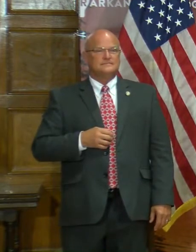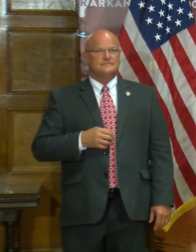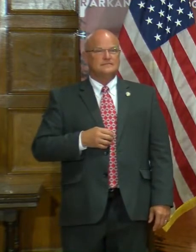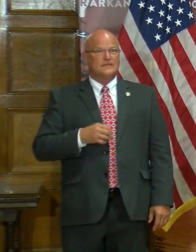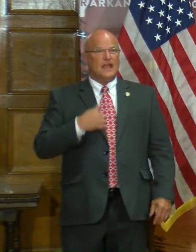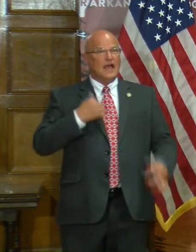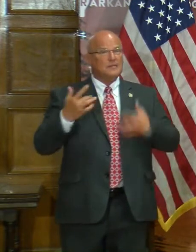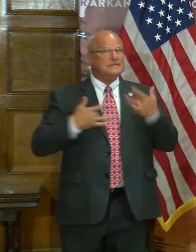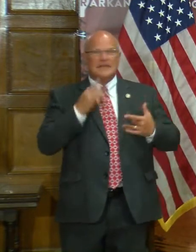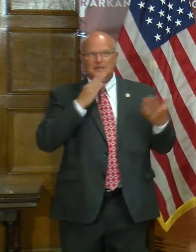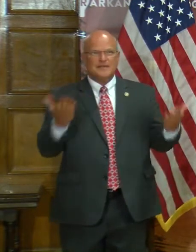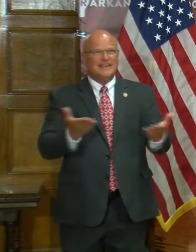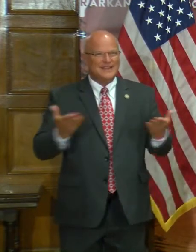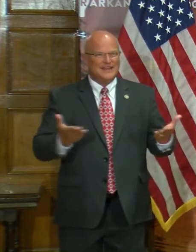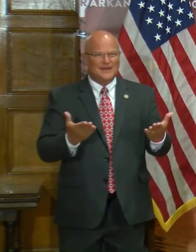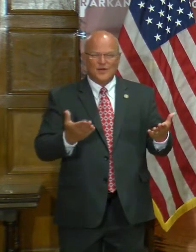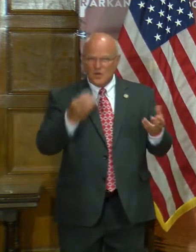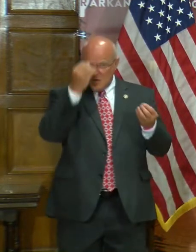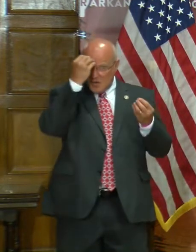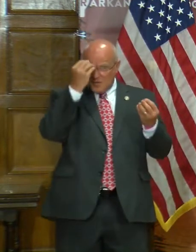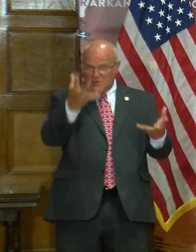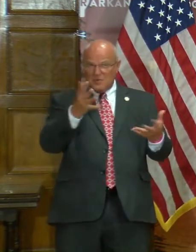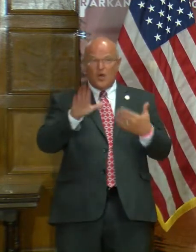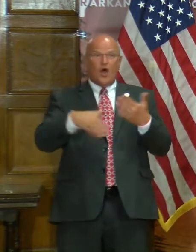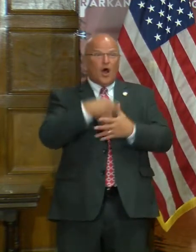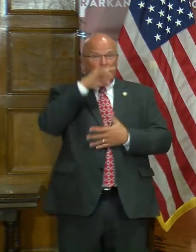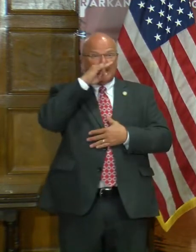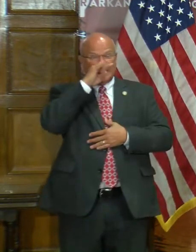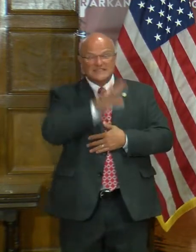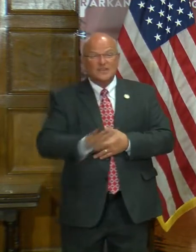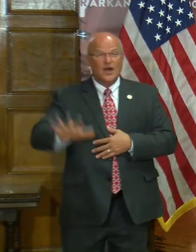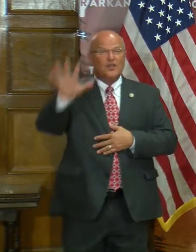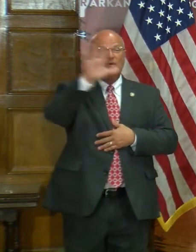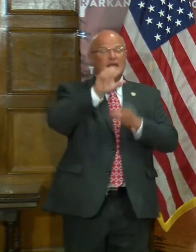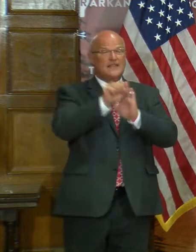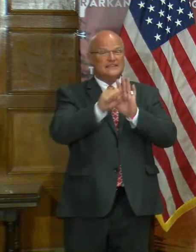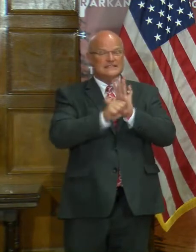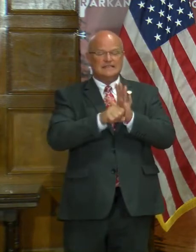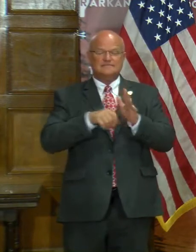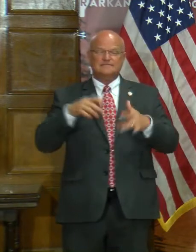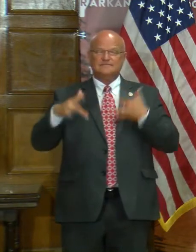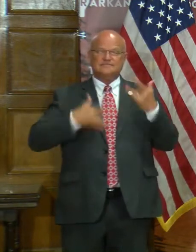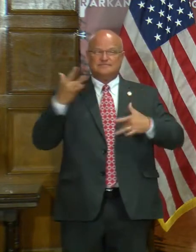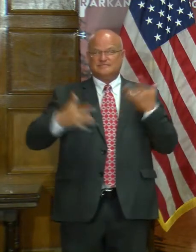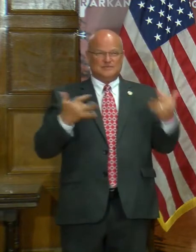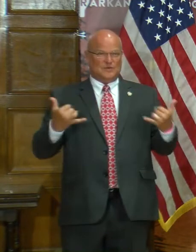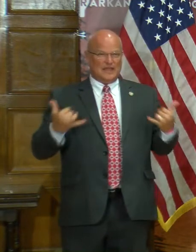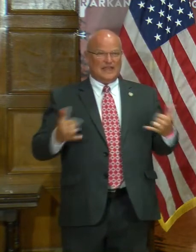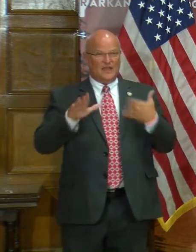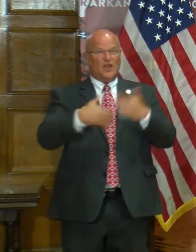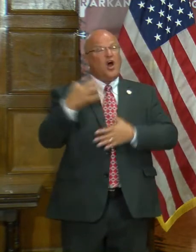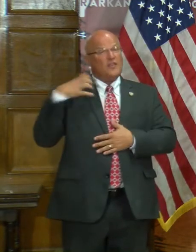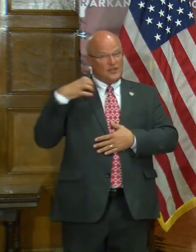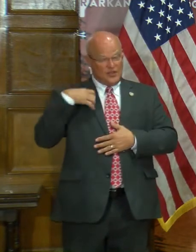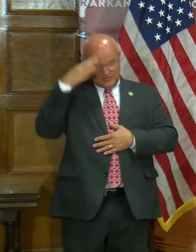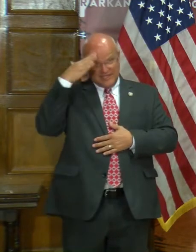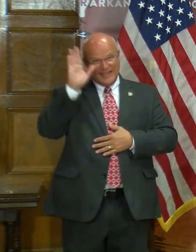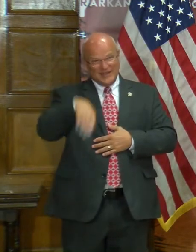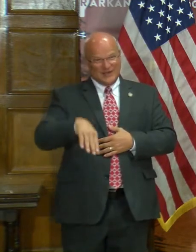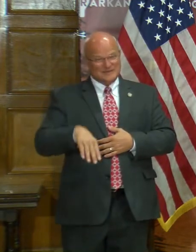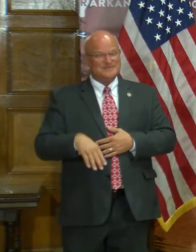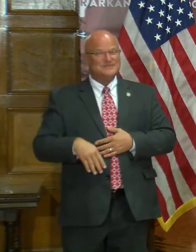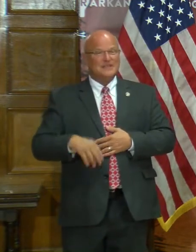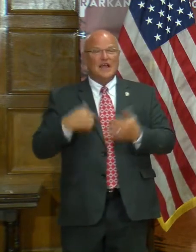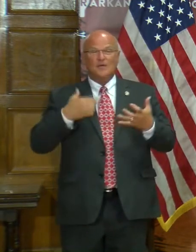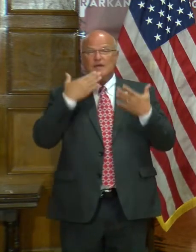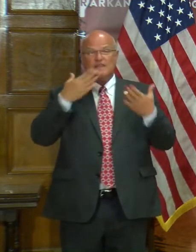Well, I'm excited to be here. I can tell you that. I think all the kids across the state of Arkansas are very excited right now, and all the coaches.